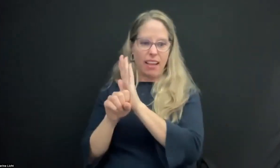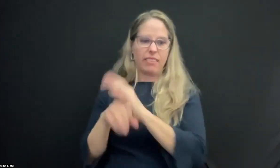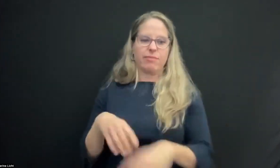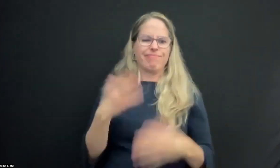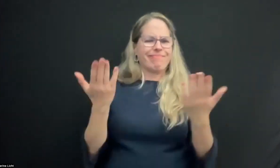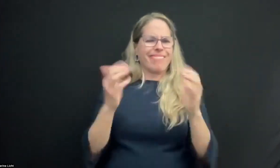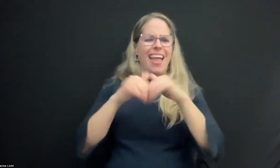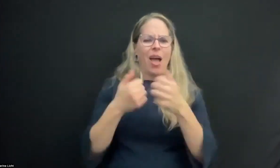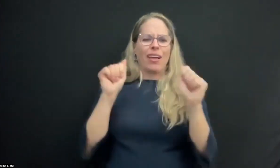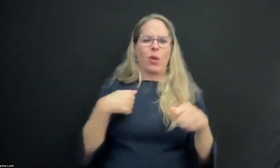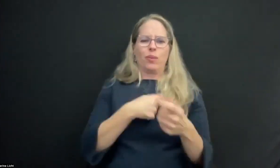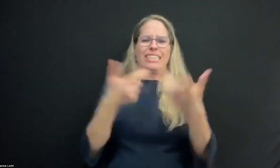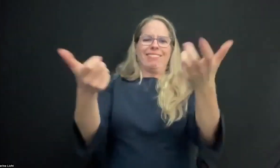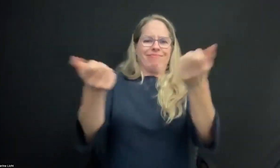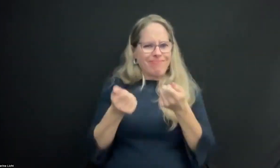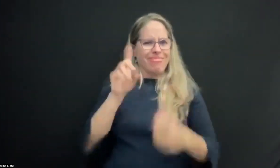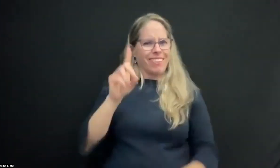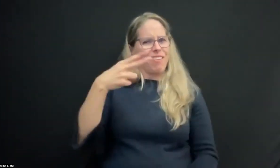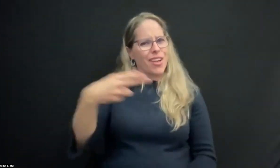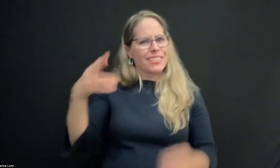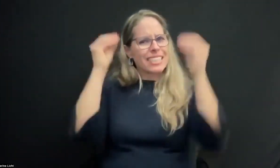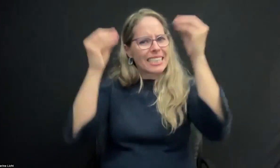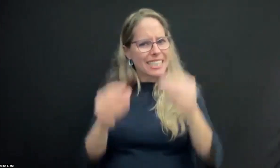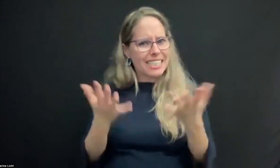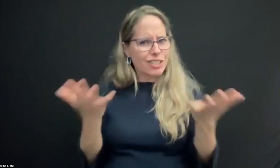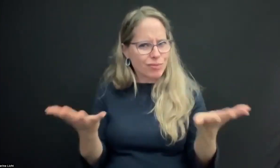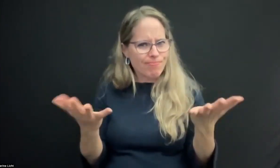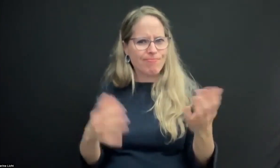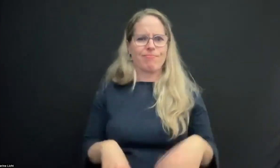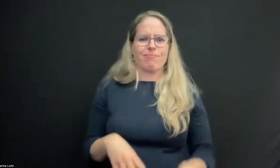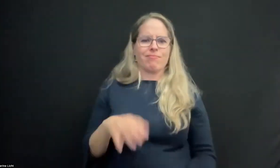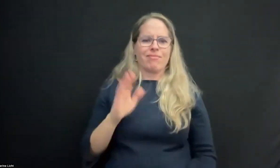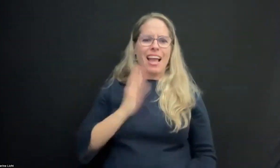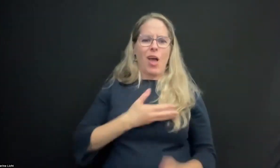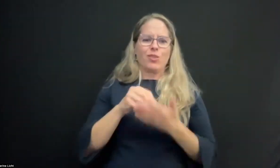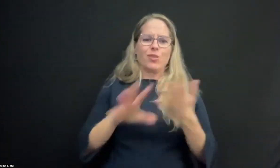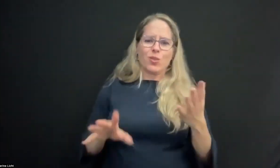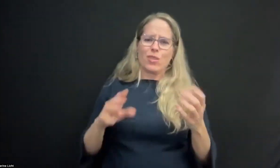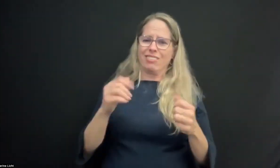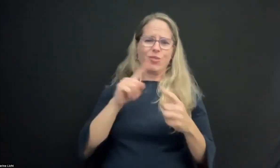in our state have closed. How do we attract deaf and hard of hearing